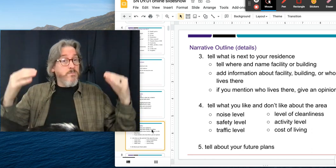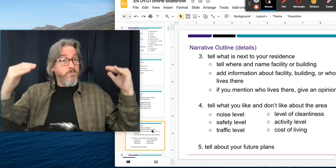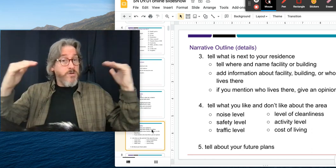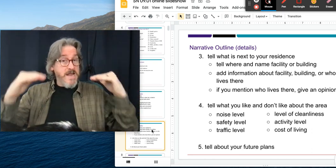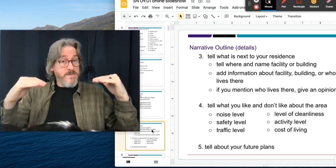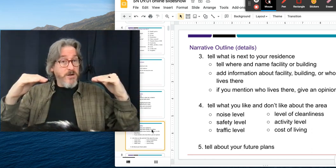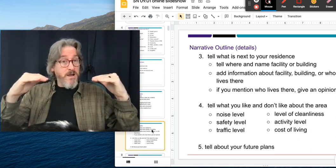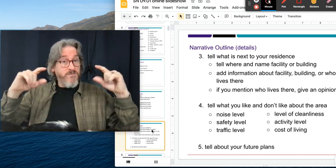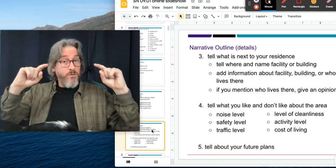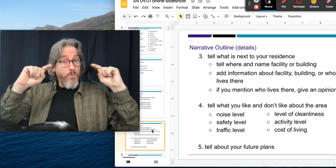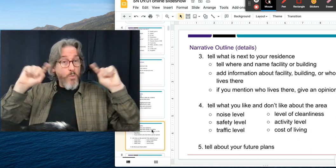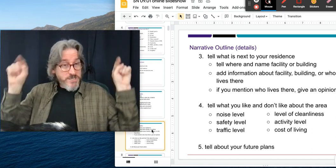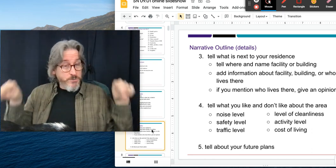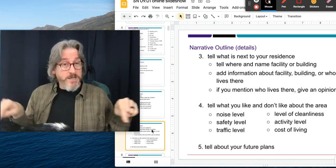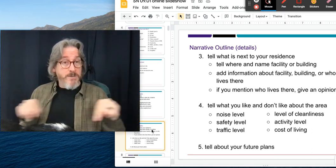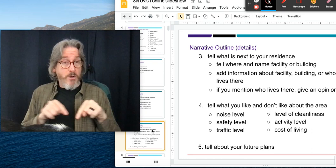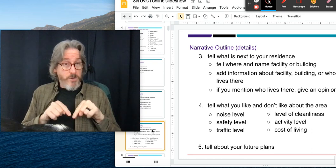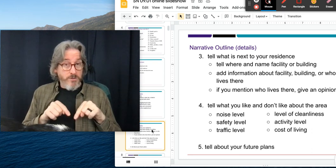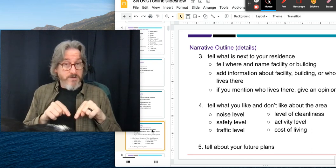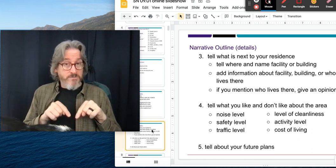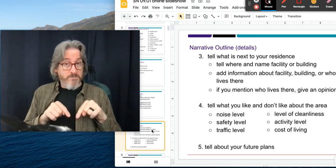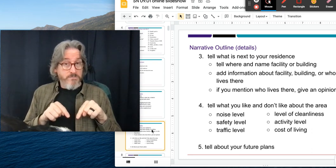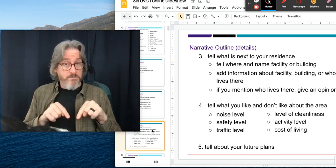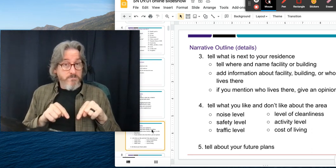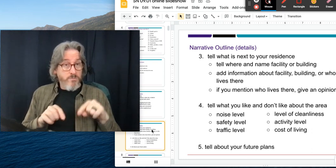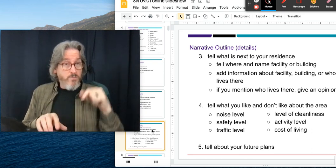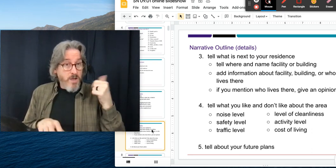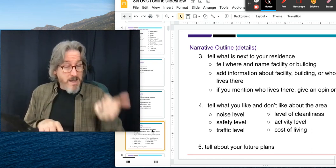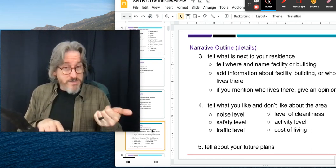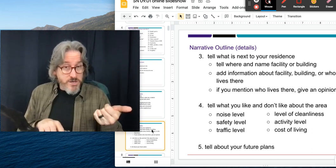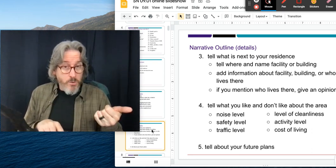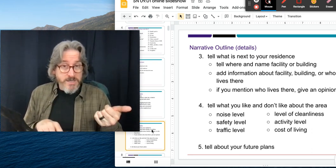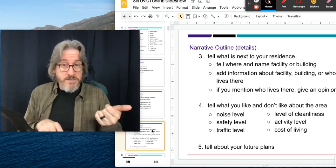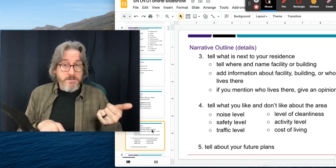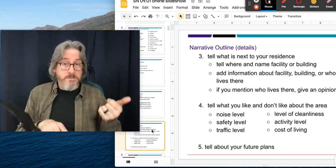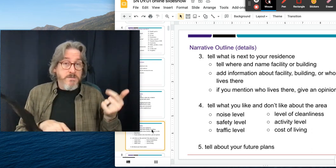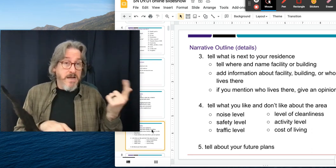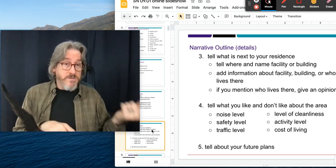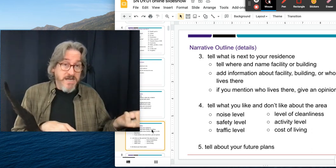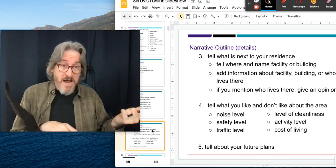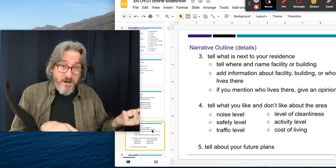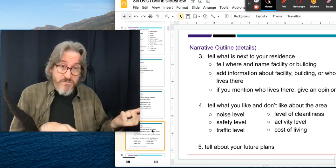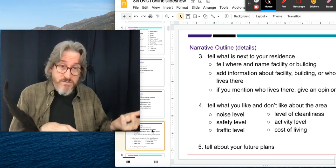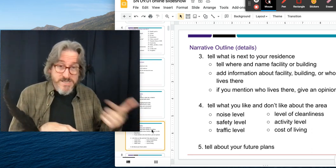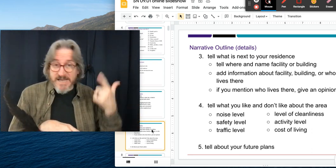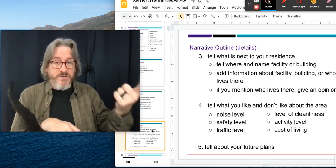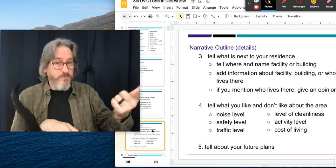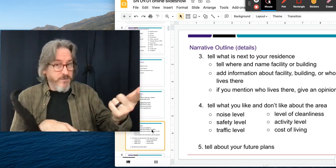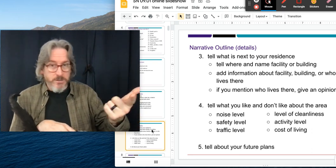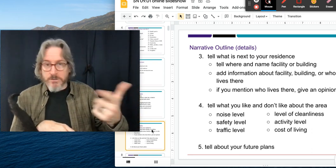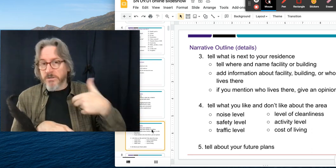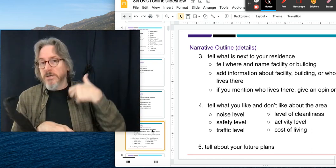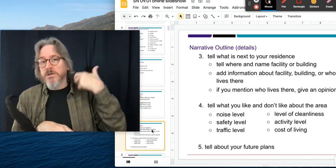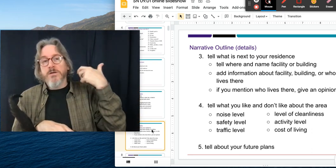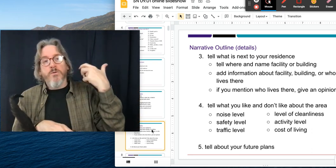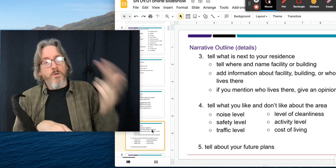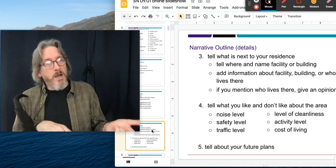Then, next paragraph, what do you think about where you live? How's the noise? How safe do you